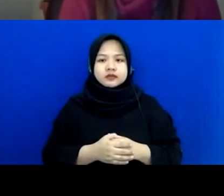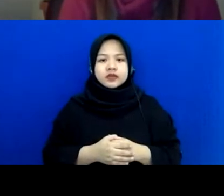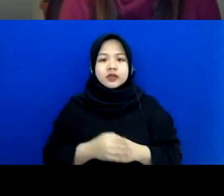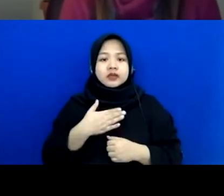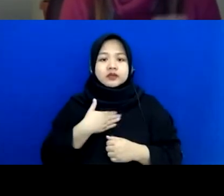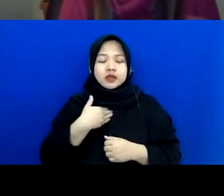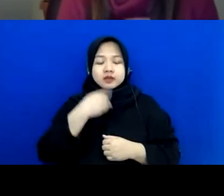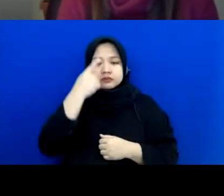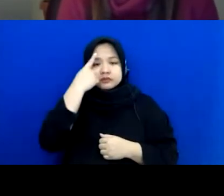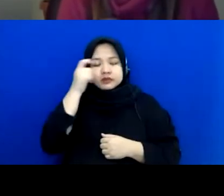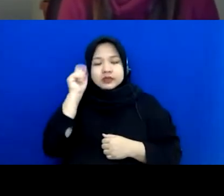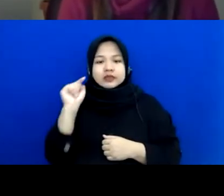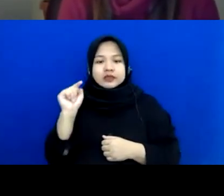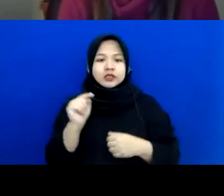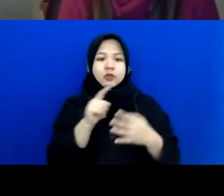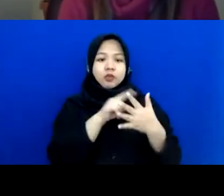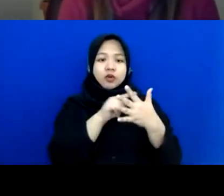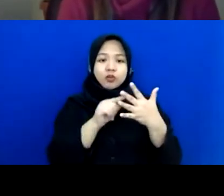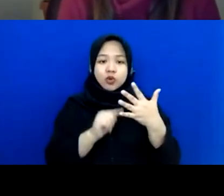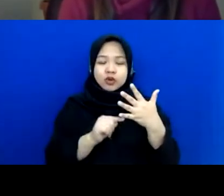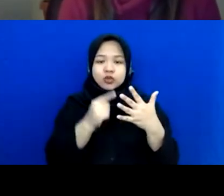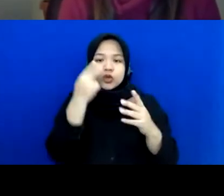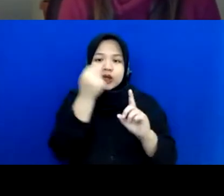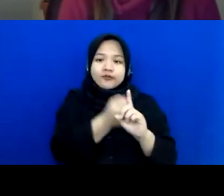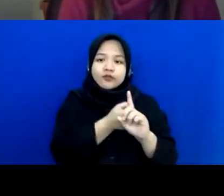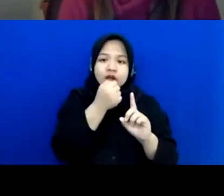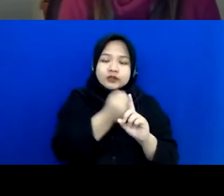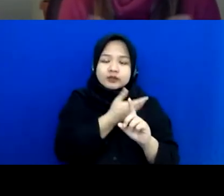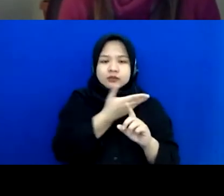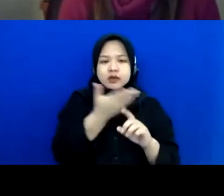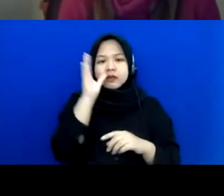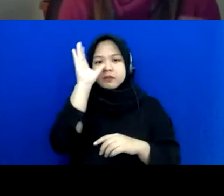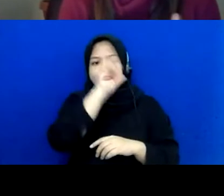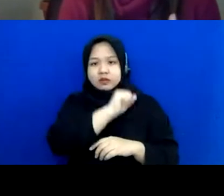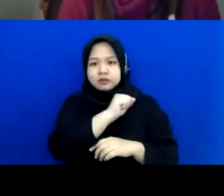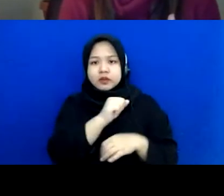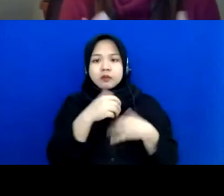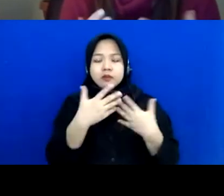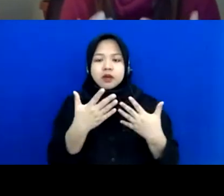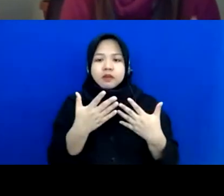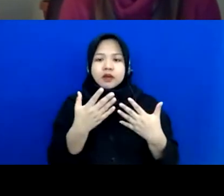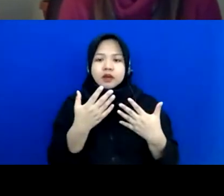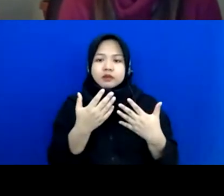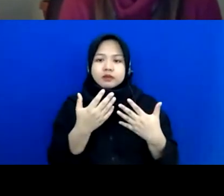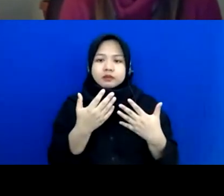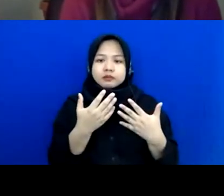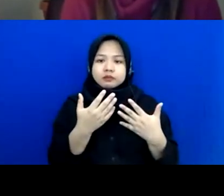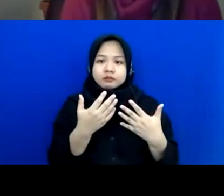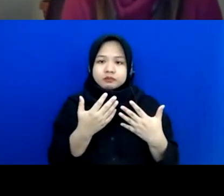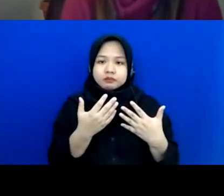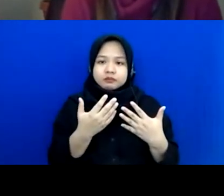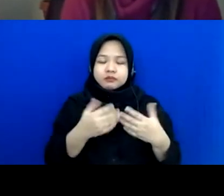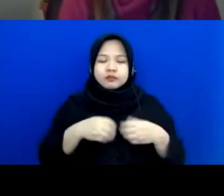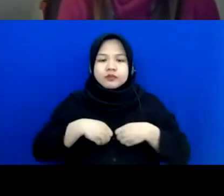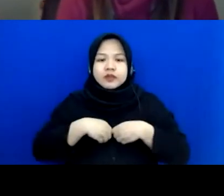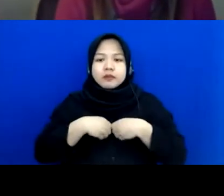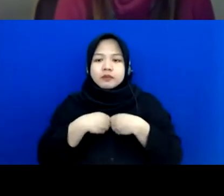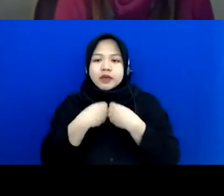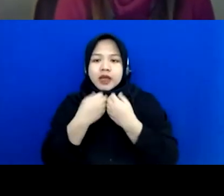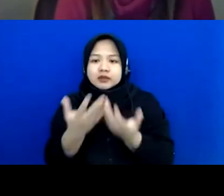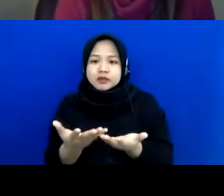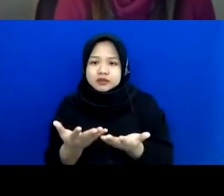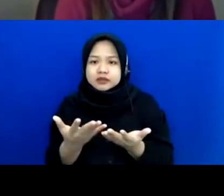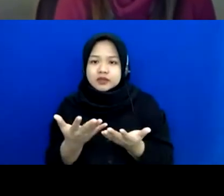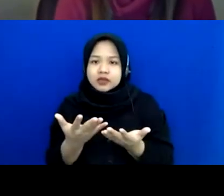as well as this point on self-advocacy, that help reinforce how extremely well-positioned these